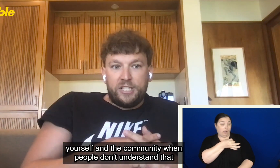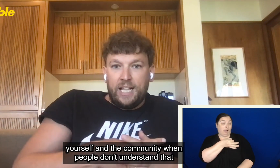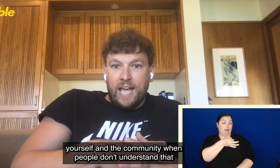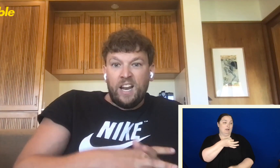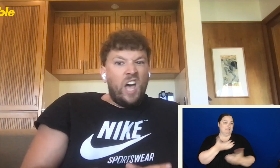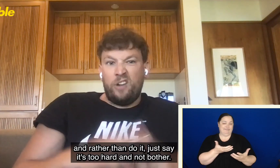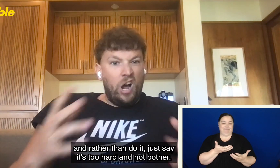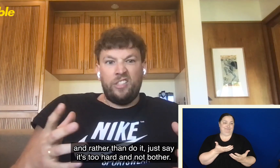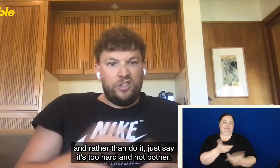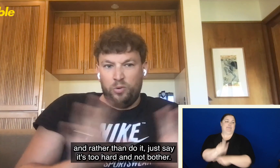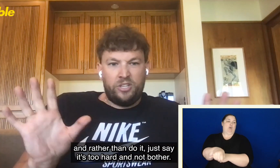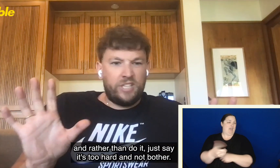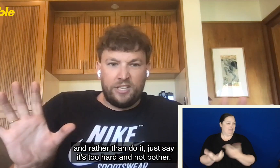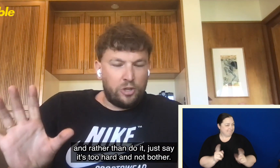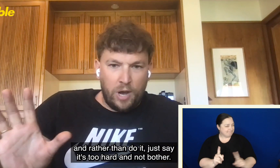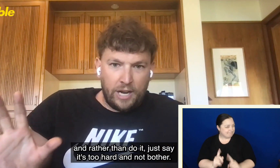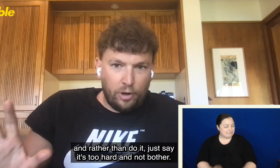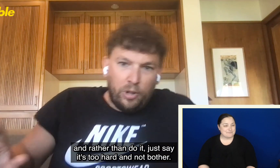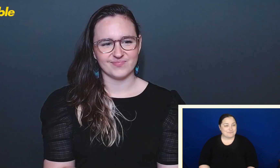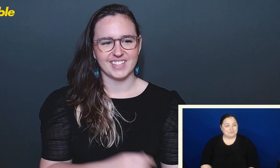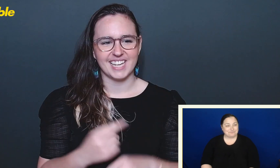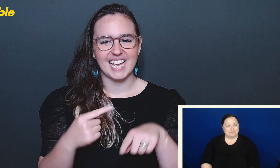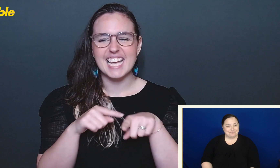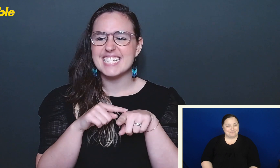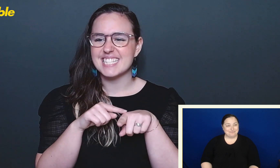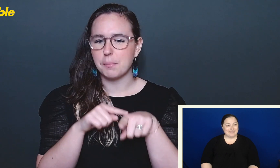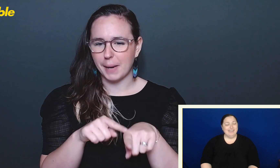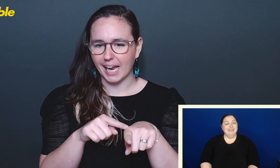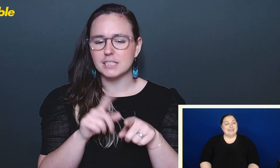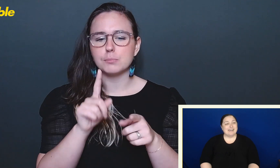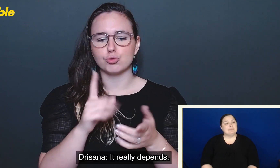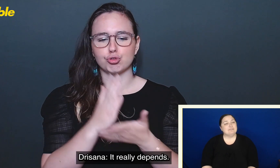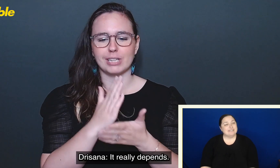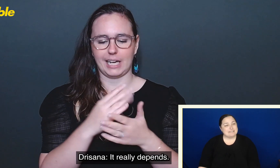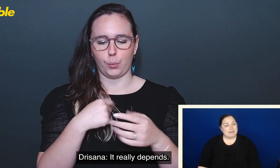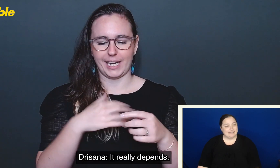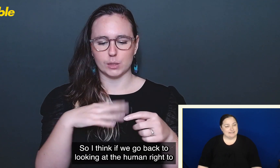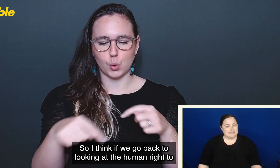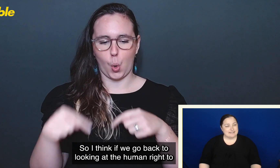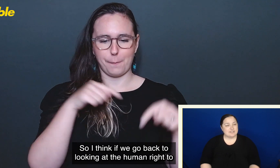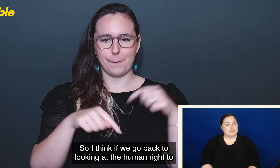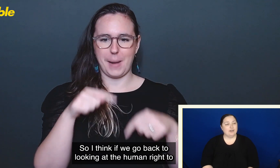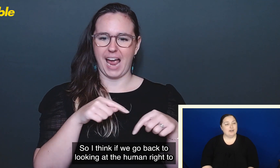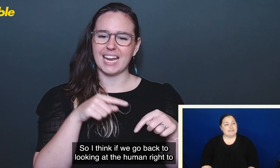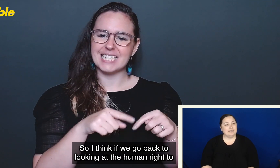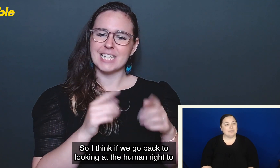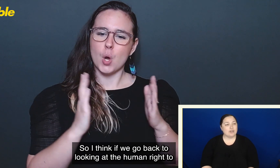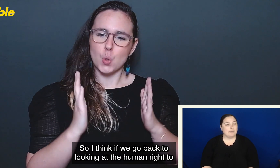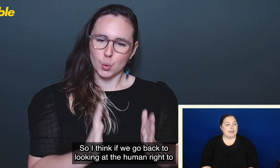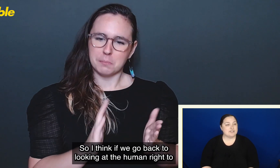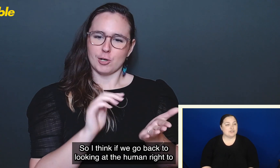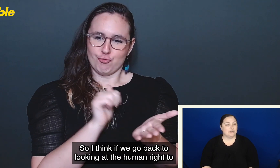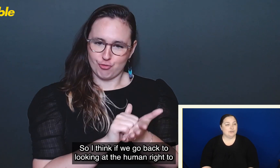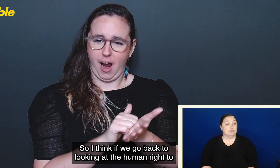don't understand that, and rather than do it, just say it's too hard and not bother? I mean, it really depends. So I think if we go